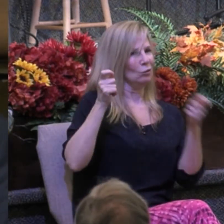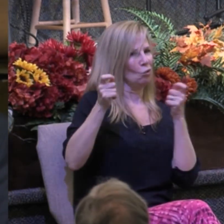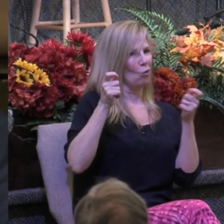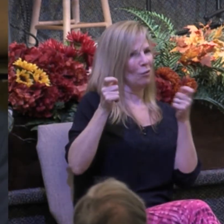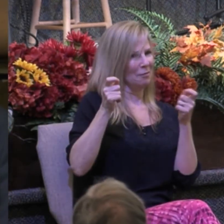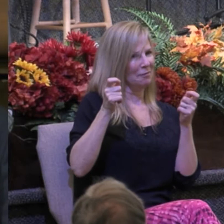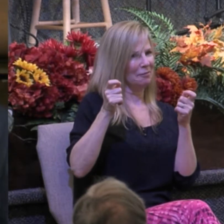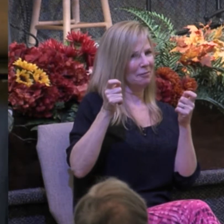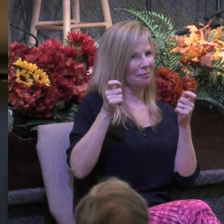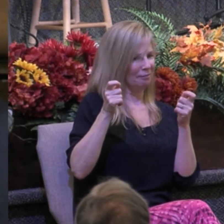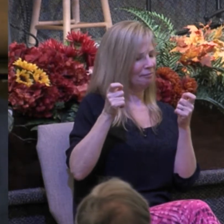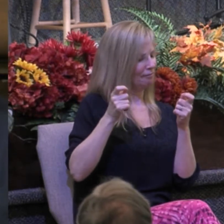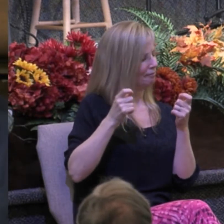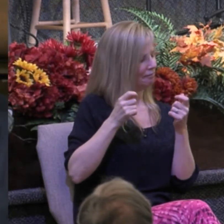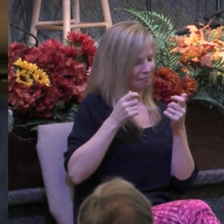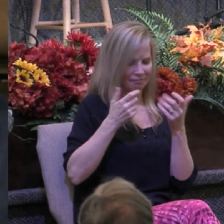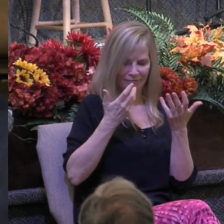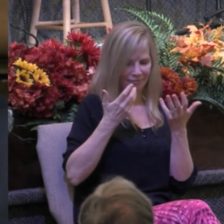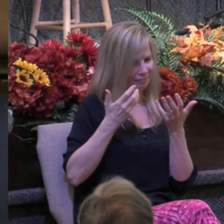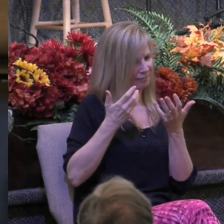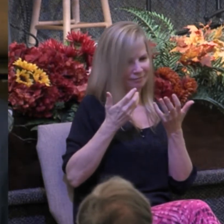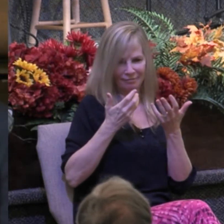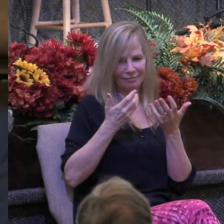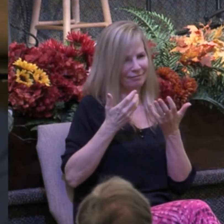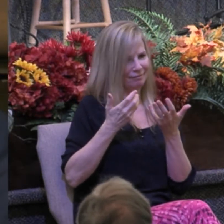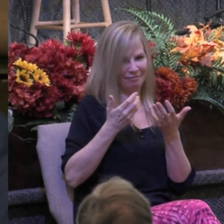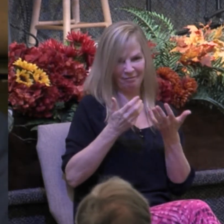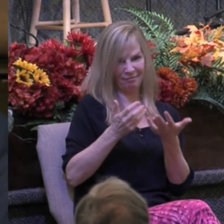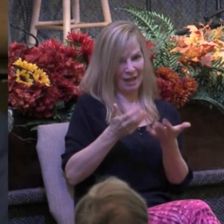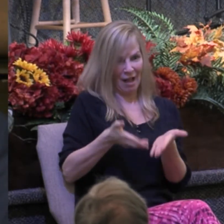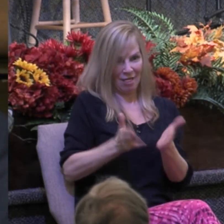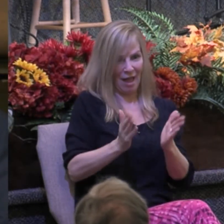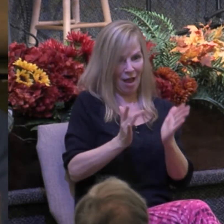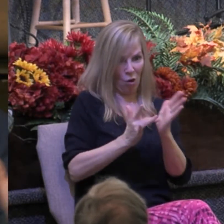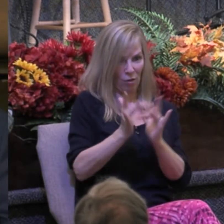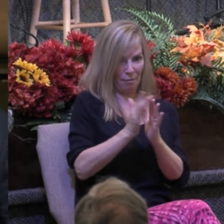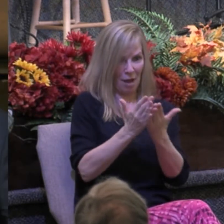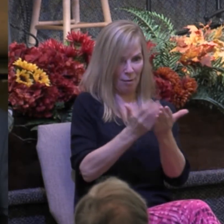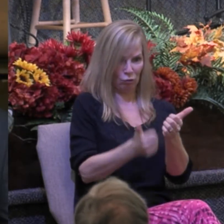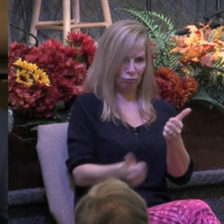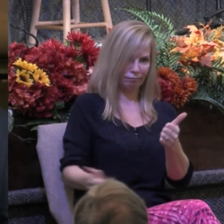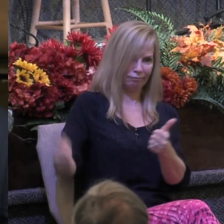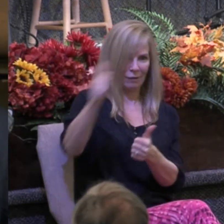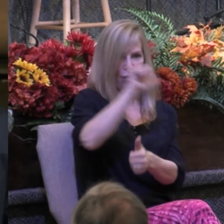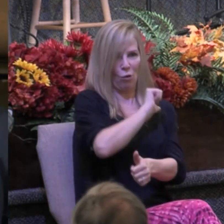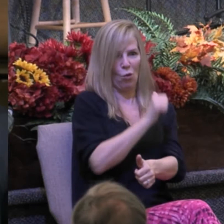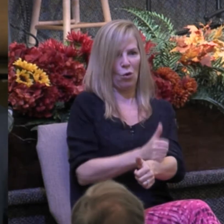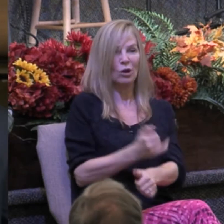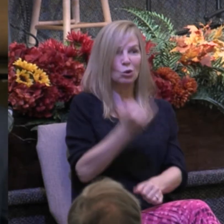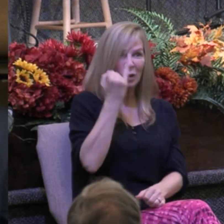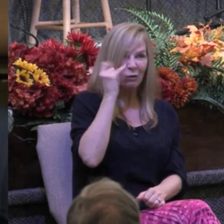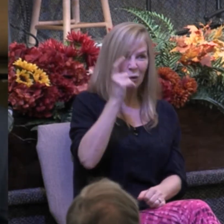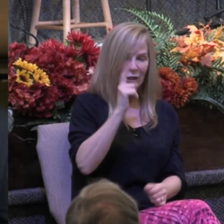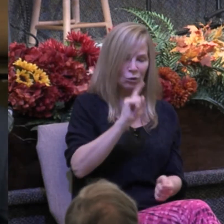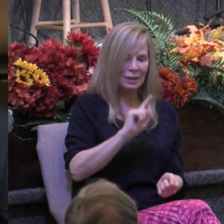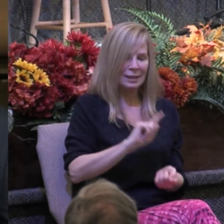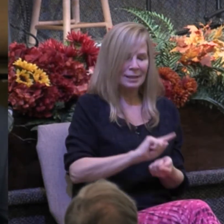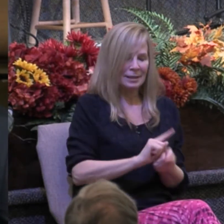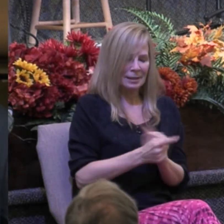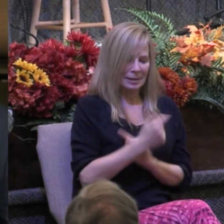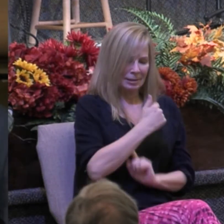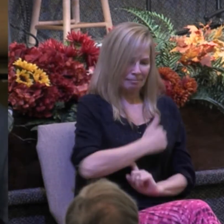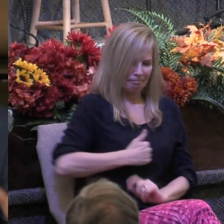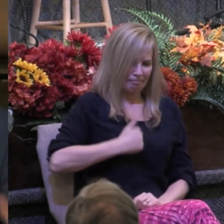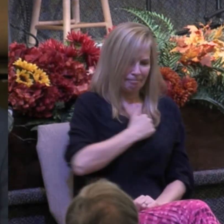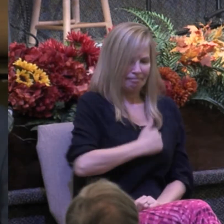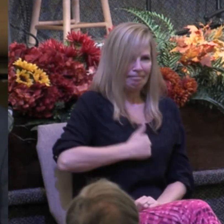God by being under control of the authority of the Word of God. So if you need to repent of anything, do so now. If you need to get